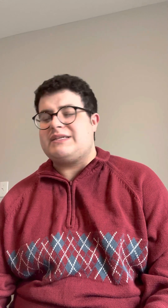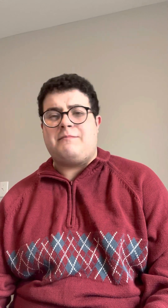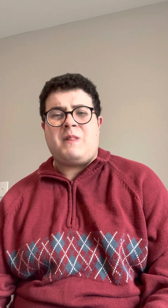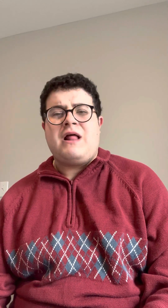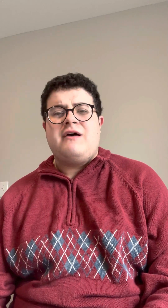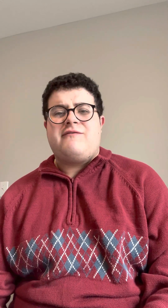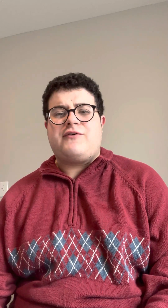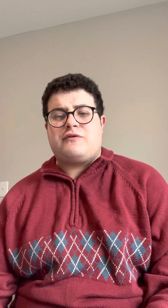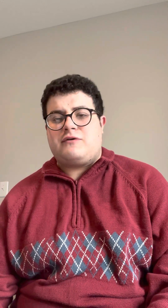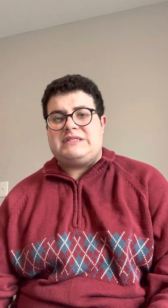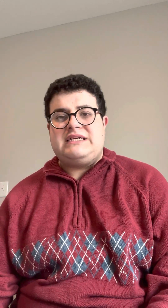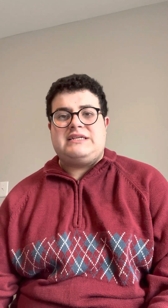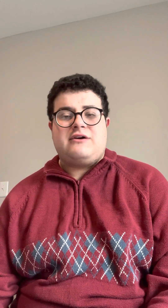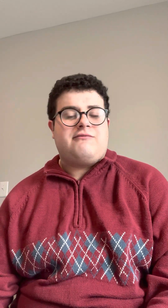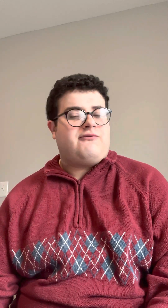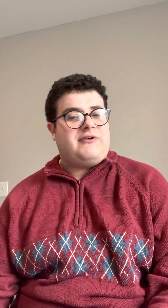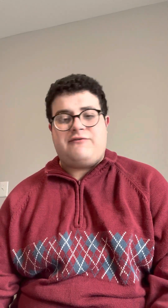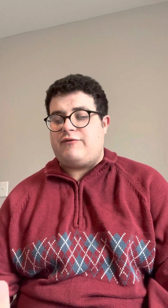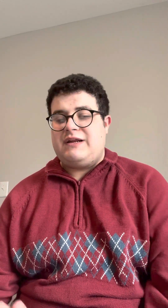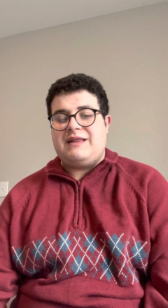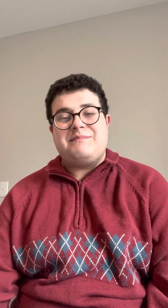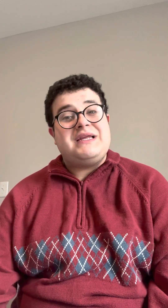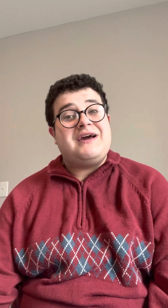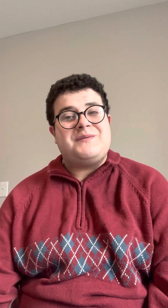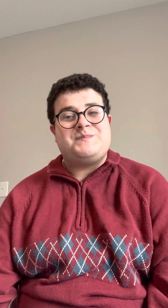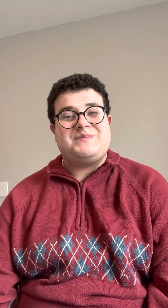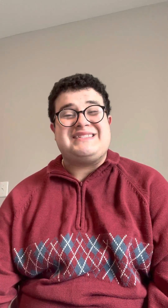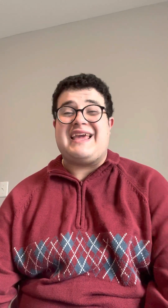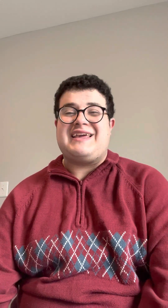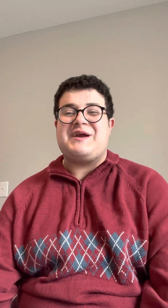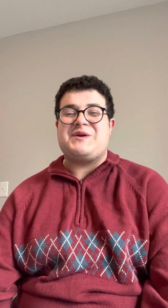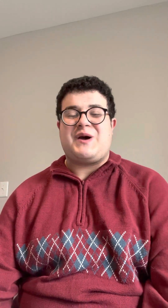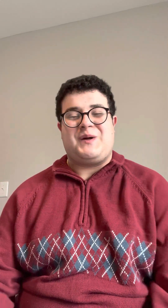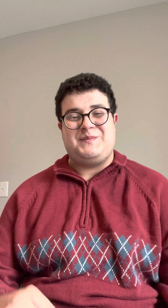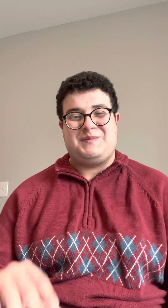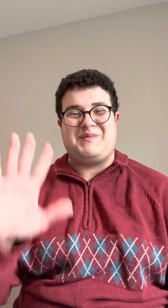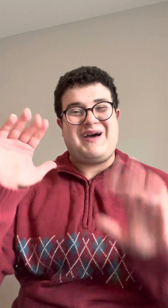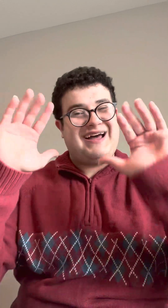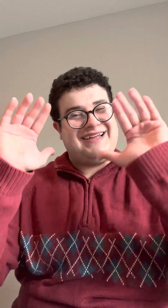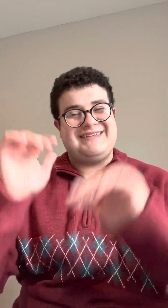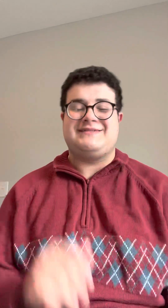some further detail, feel free to let me know. Take care, y'all. Bye-bye.